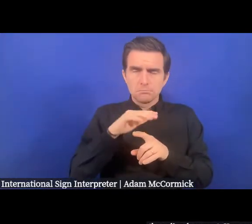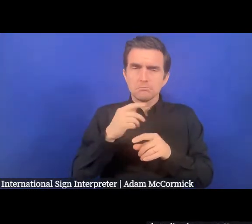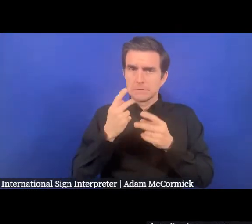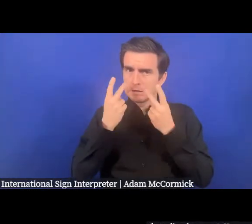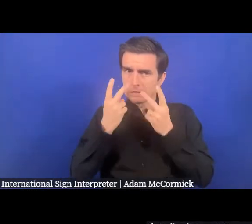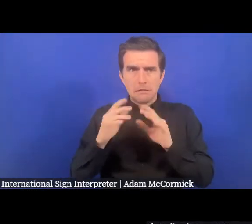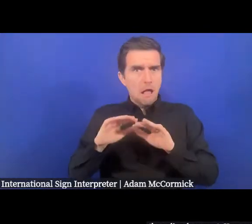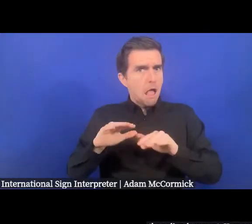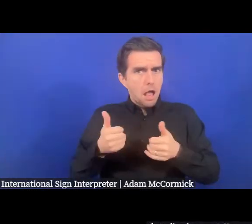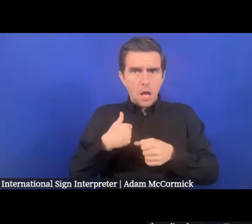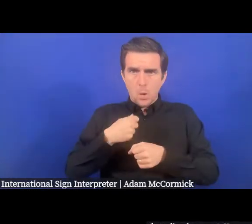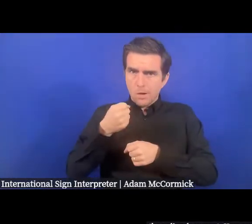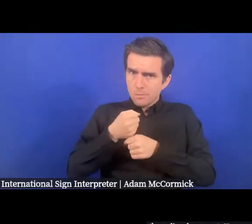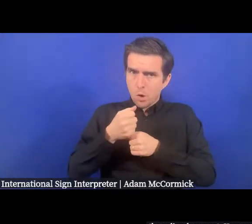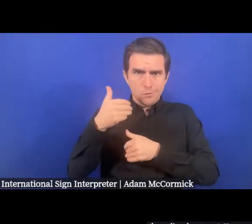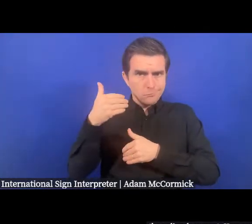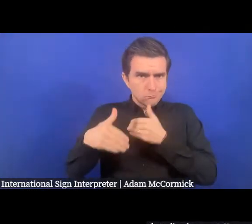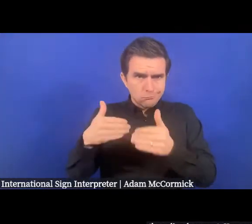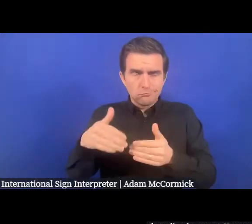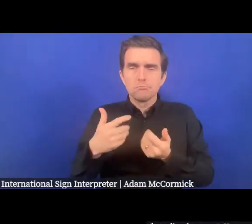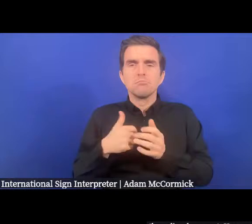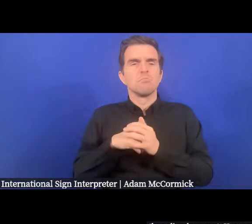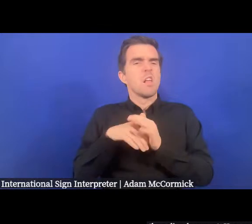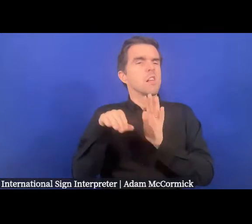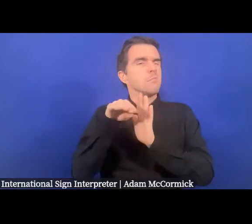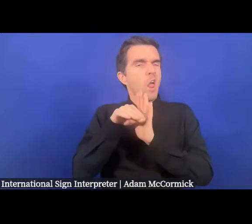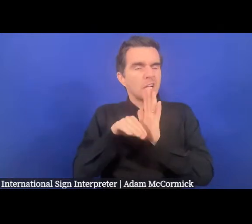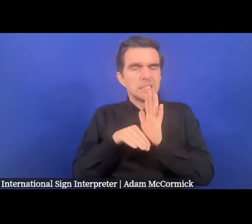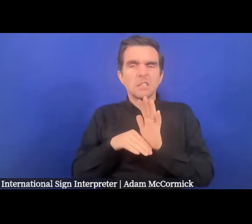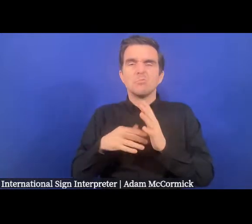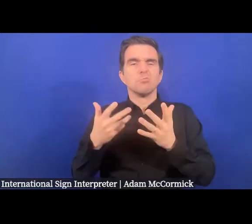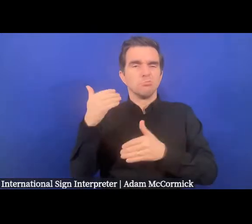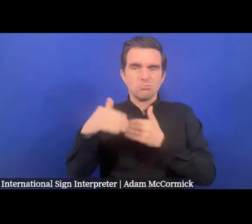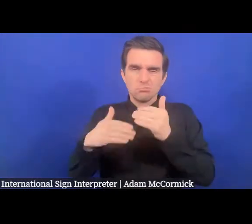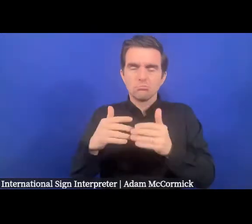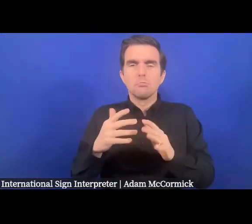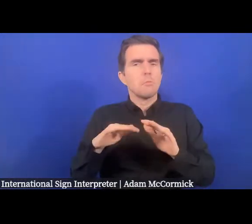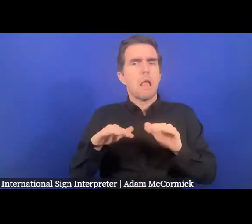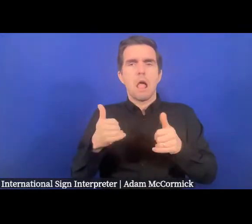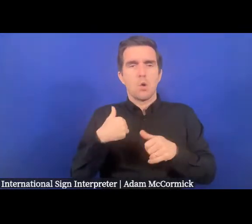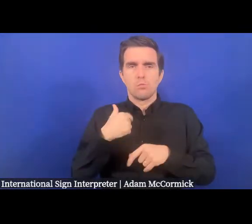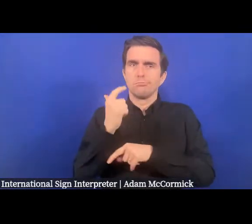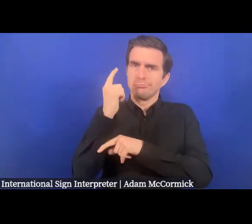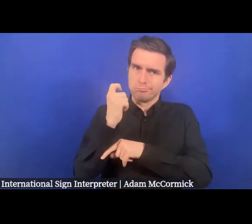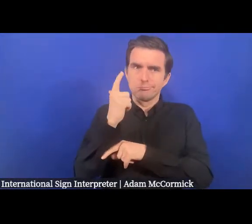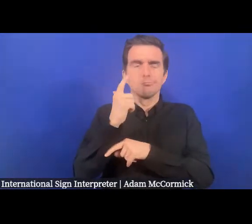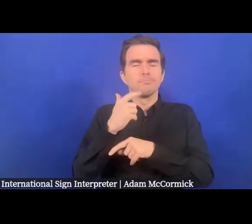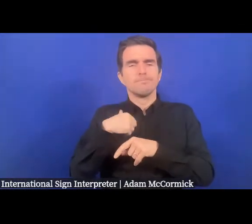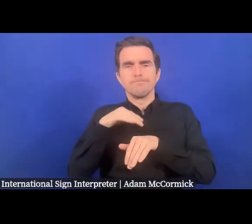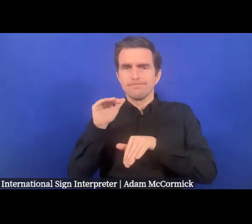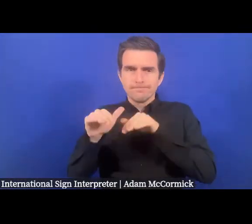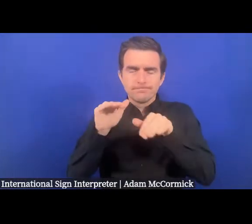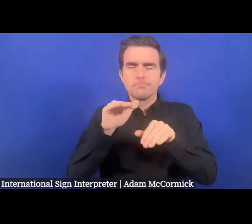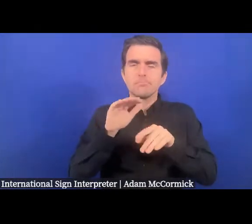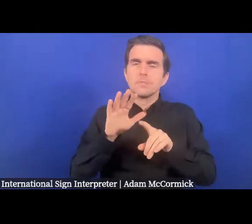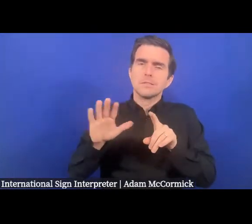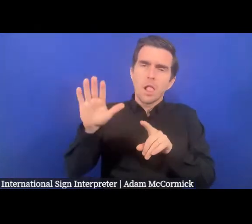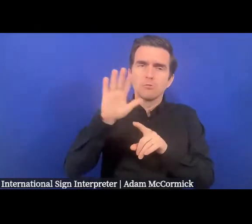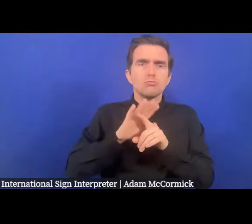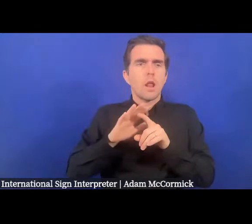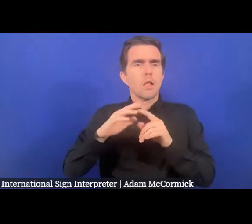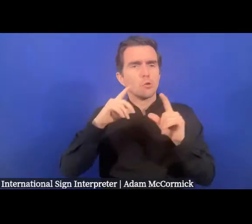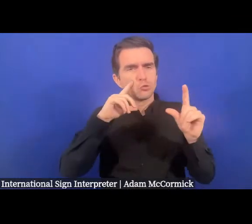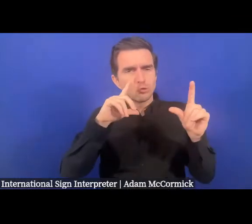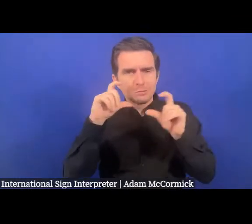roll out strategies, action plans, and anything else, that they feel and we feel